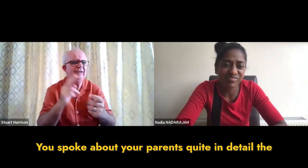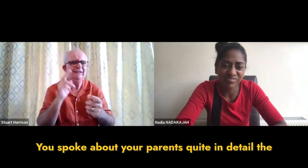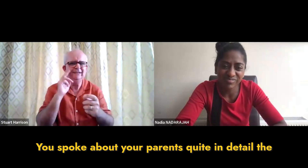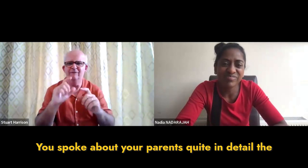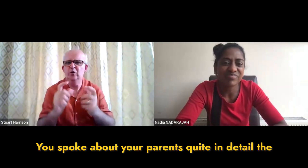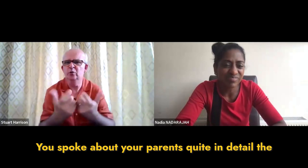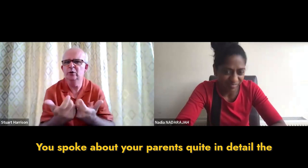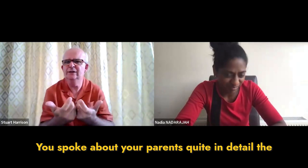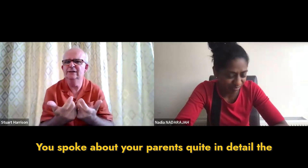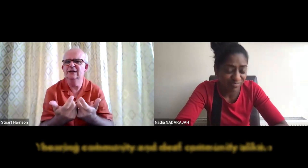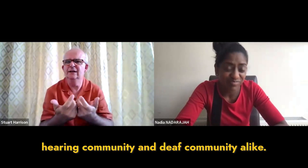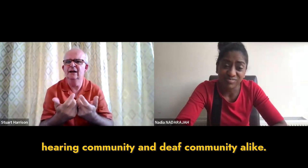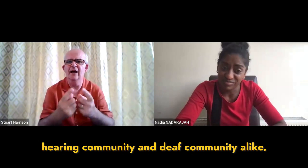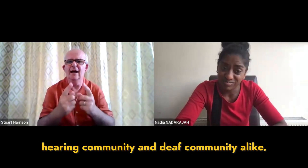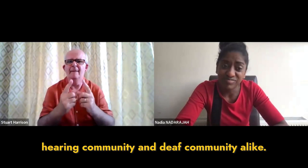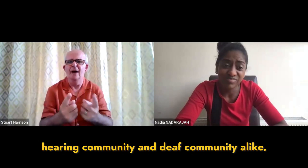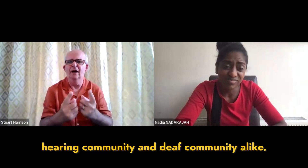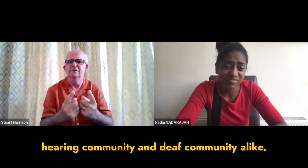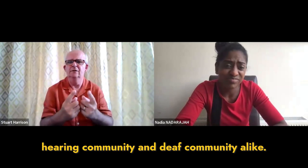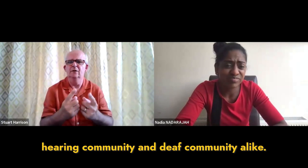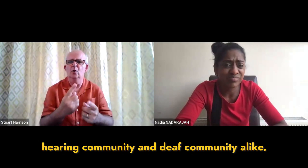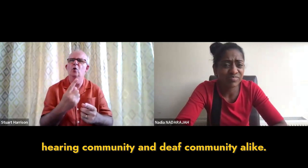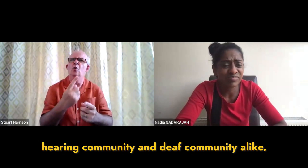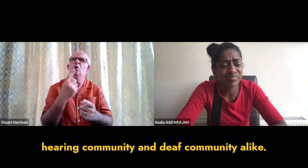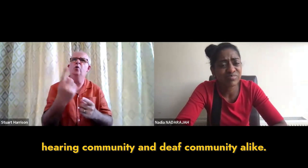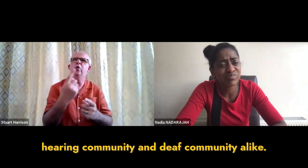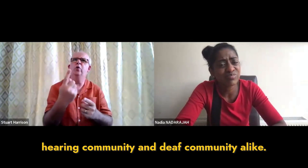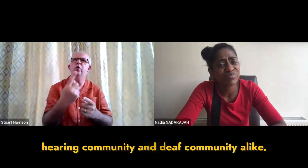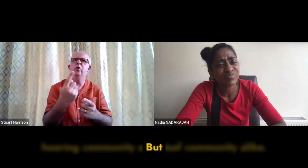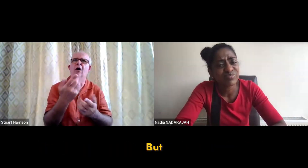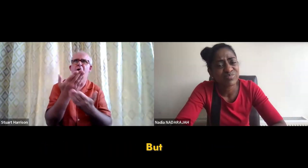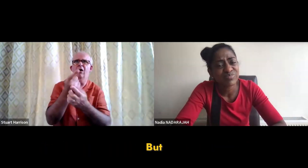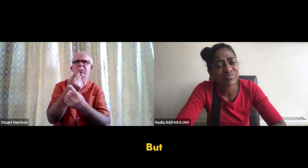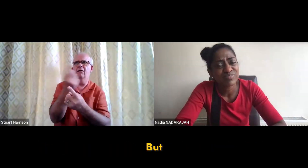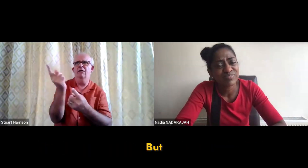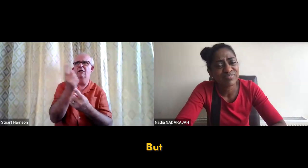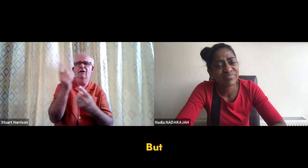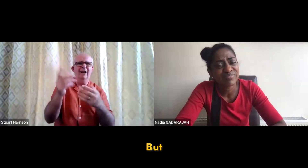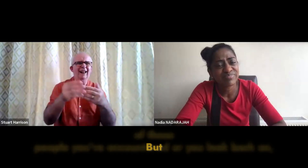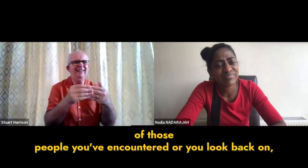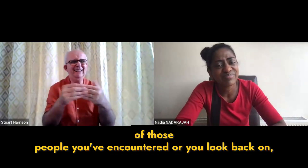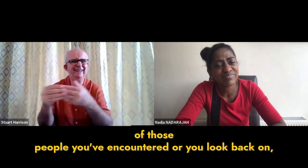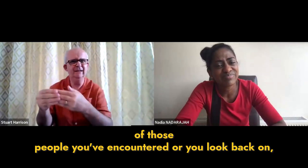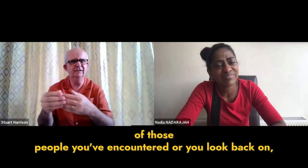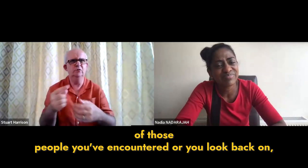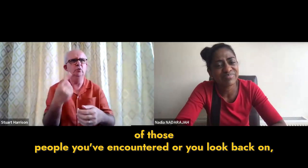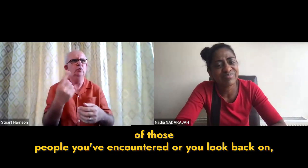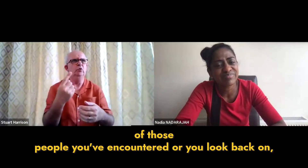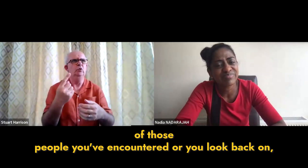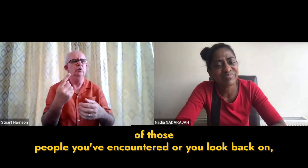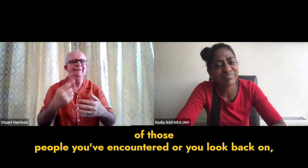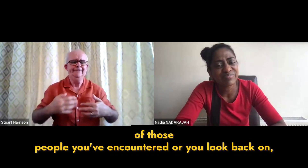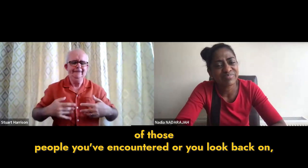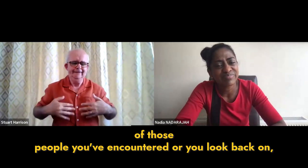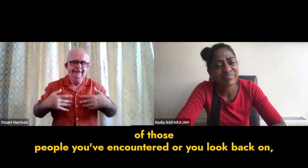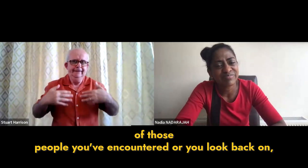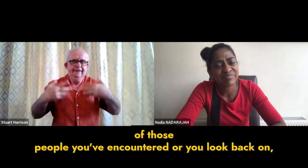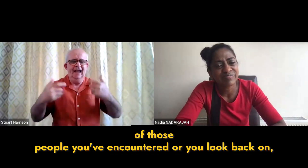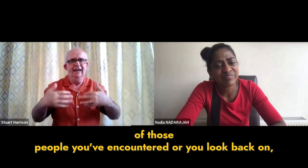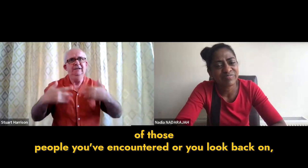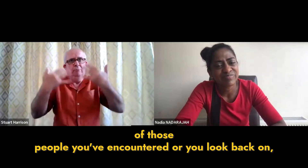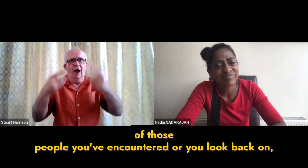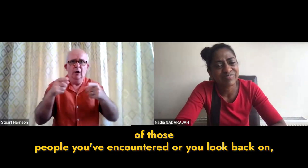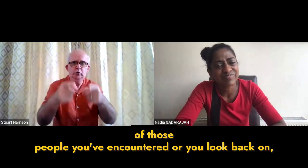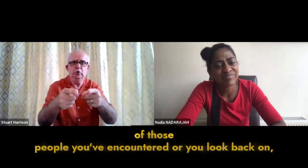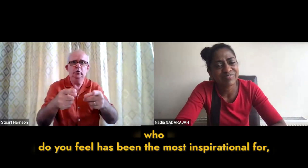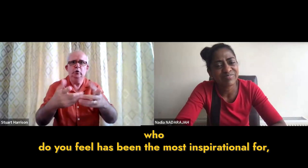in detail, the hearing community and deaf community alike. But of those people you've encountered